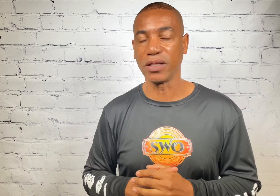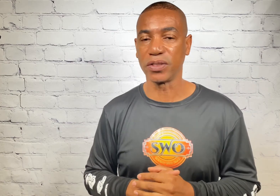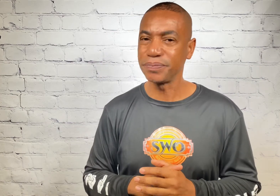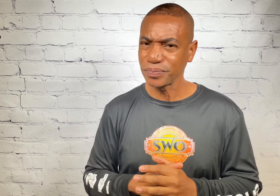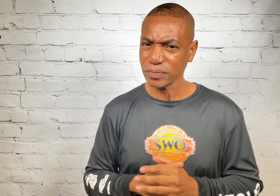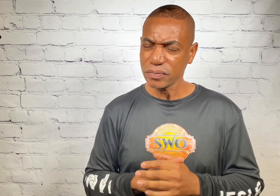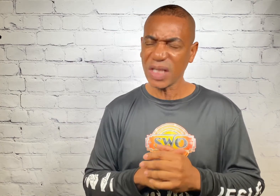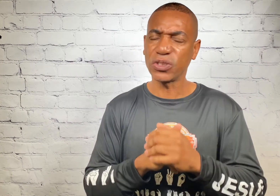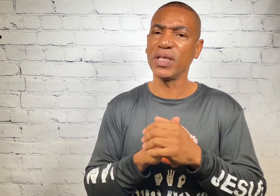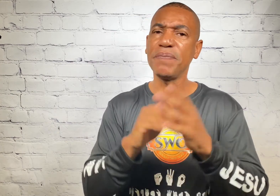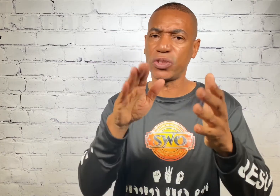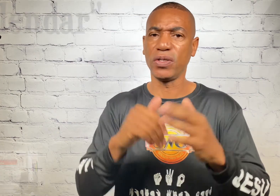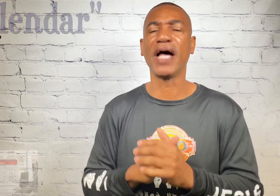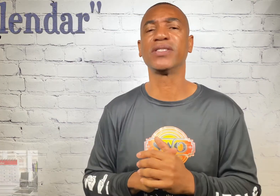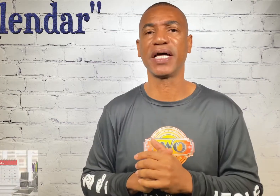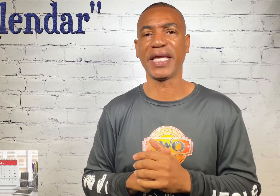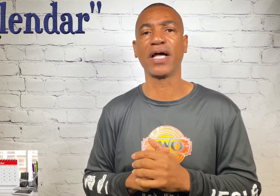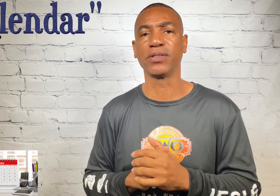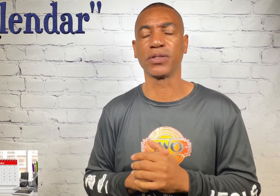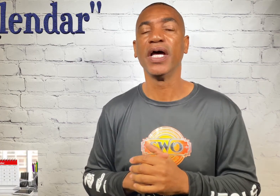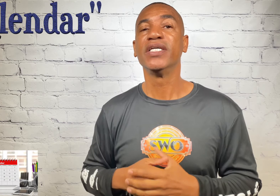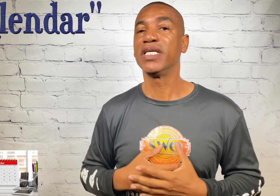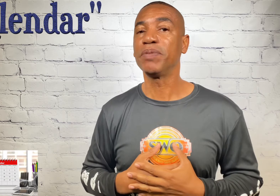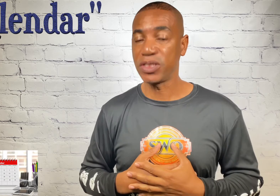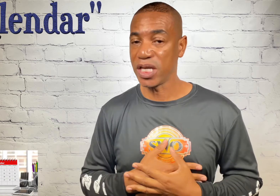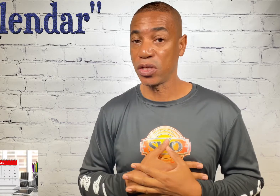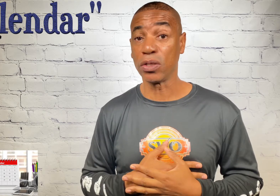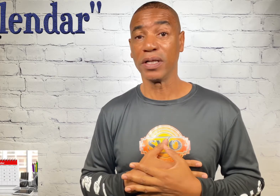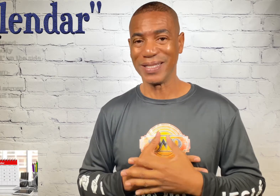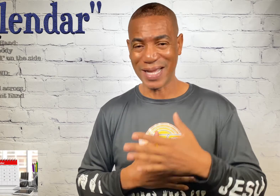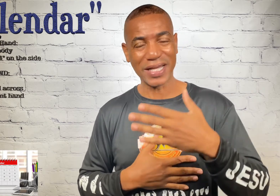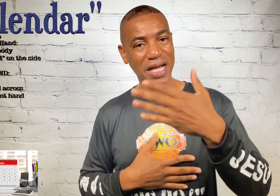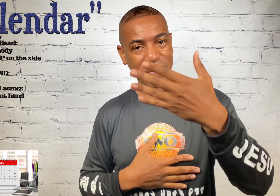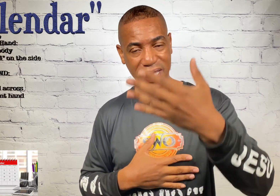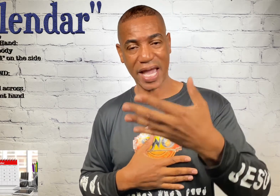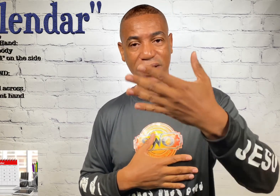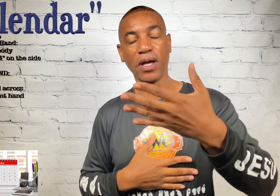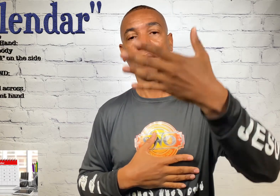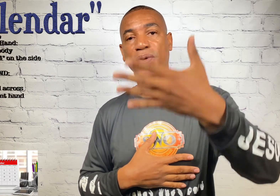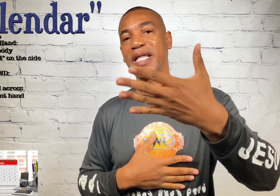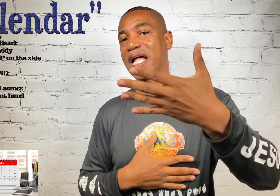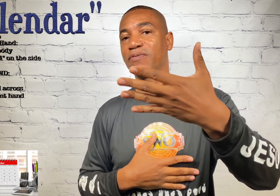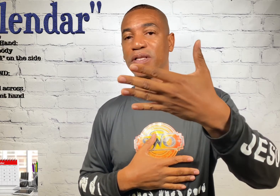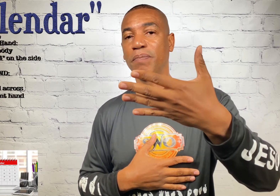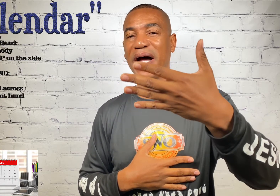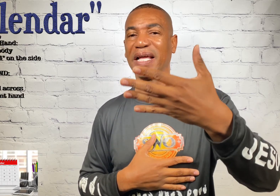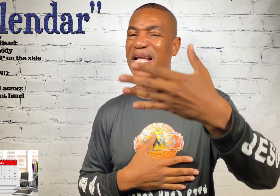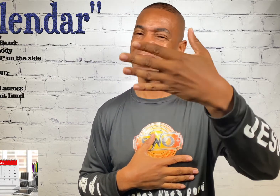calendar. So let me show you how to sign calendar. Simply take your non-dominant hand, bring that out in front of the body. A lot of times